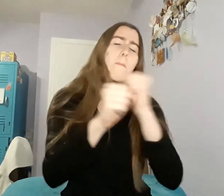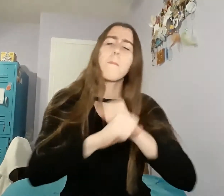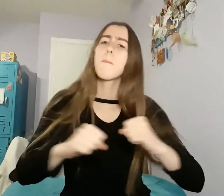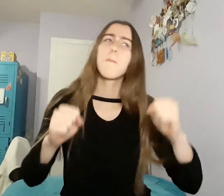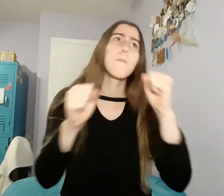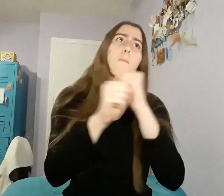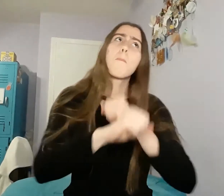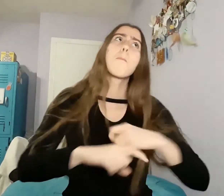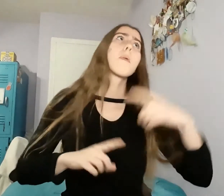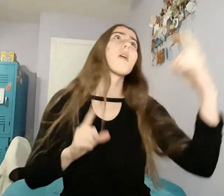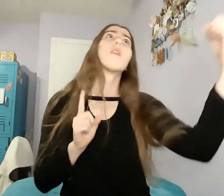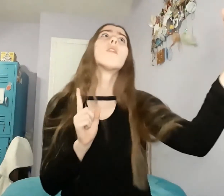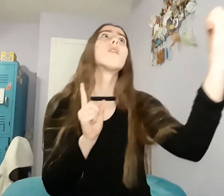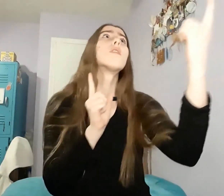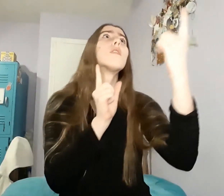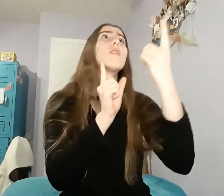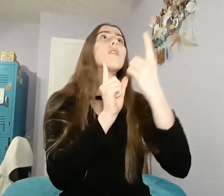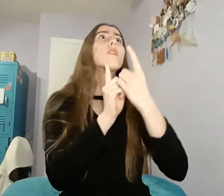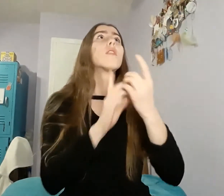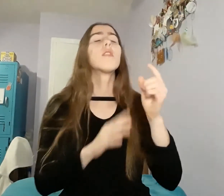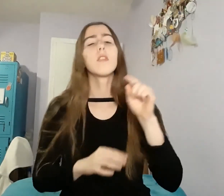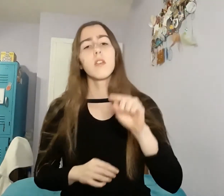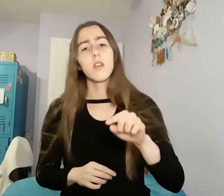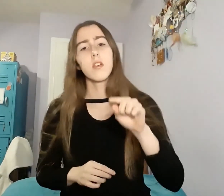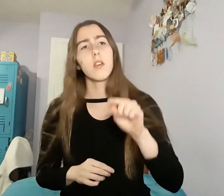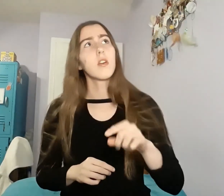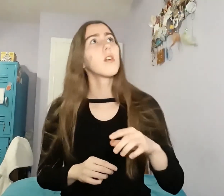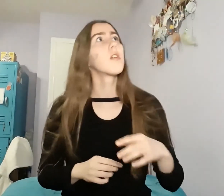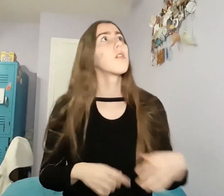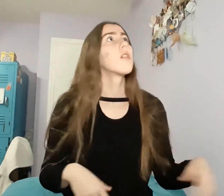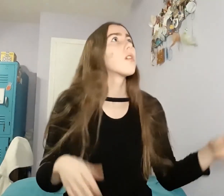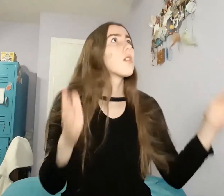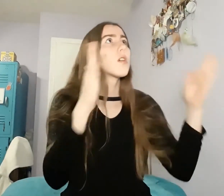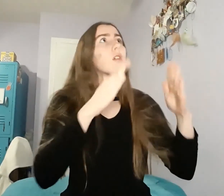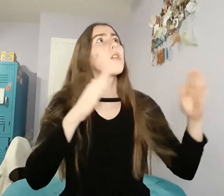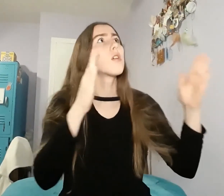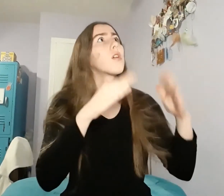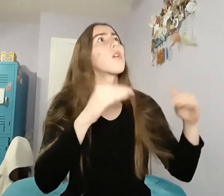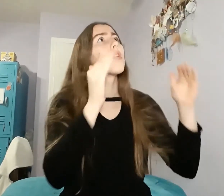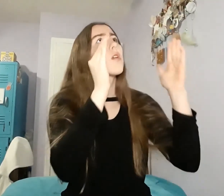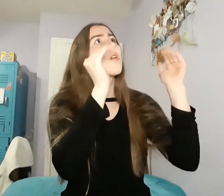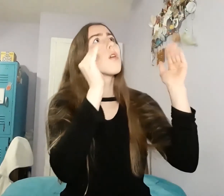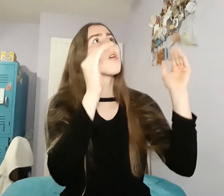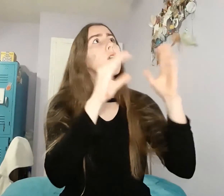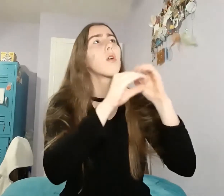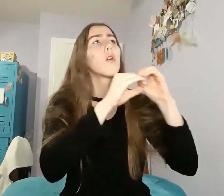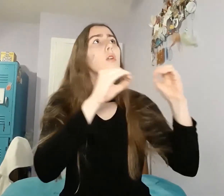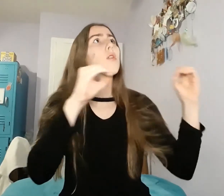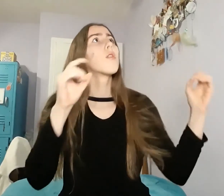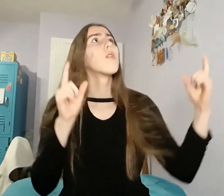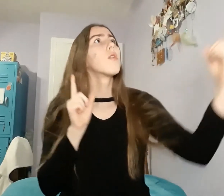Meet me in the fight. Meet me in the trouble of